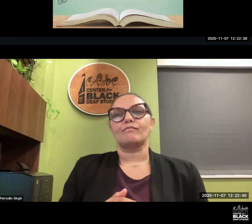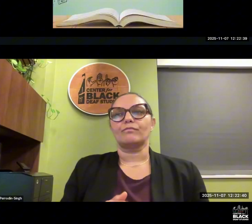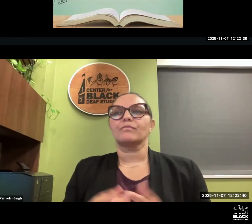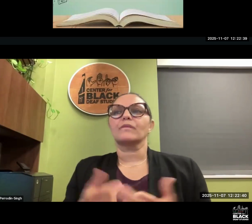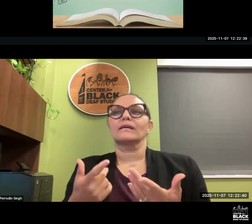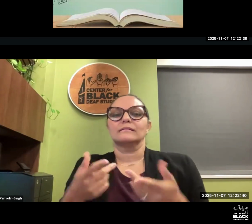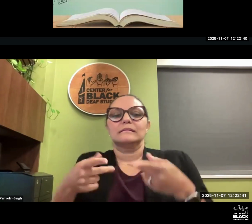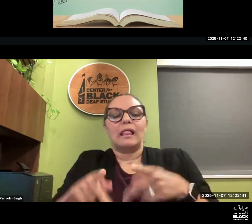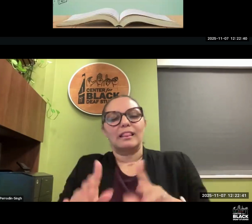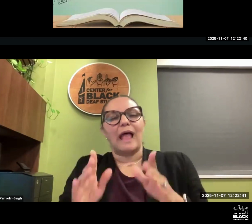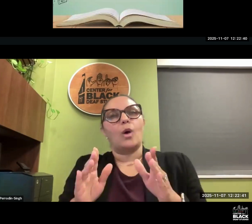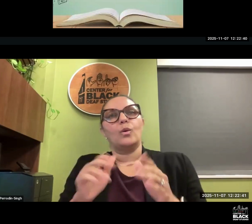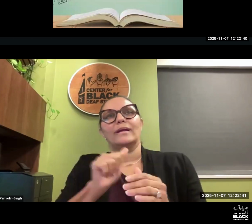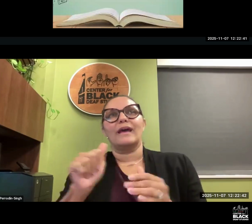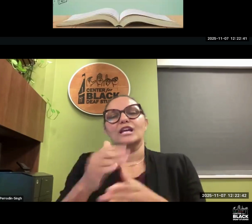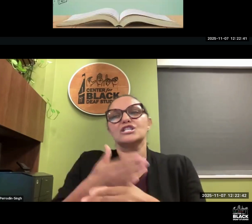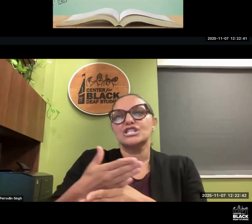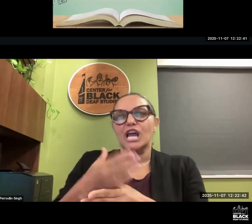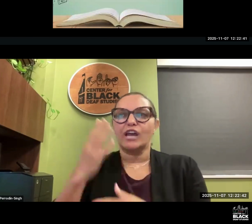manifestations that have happened in my life.